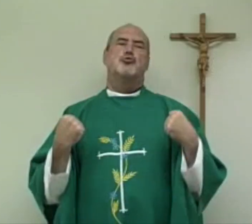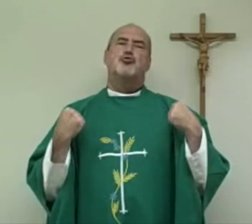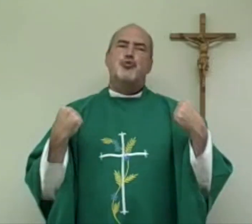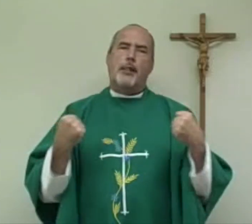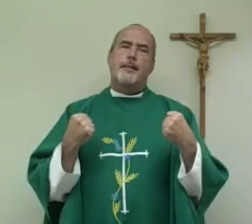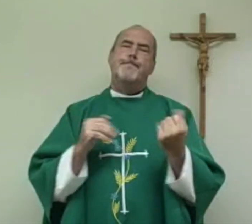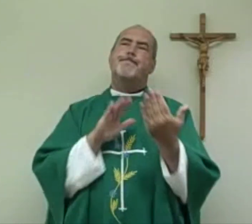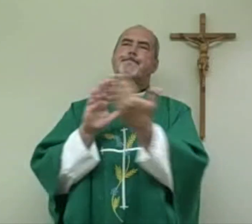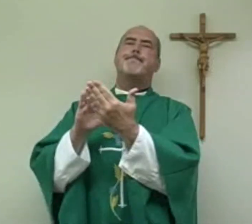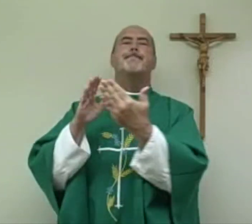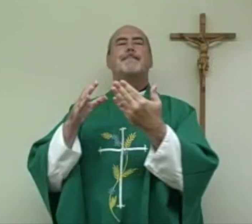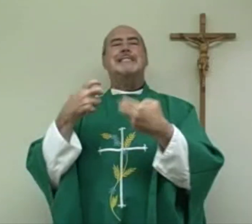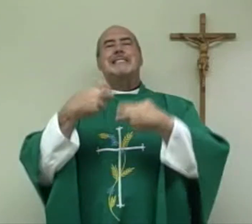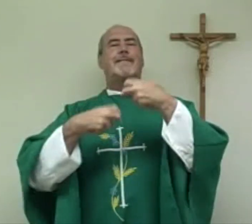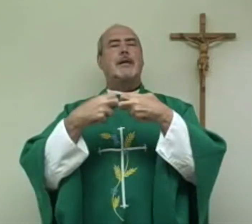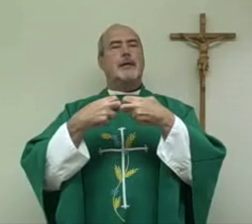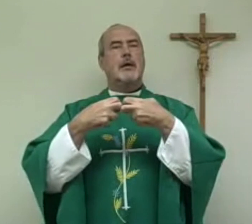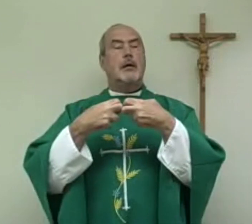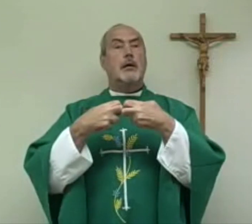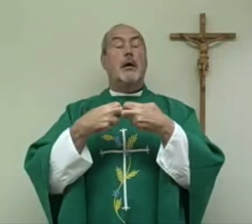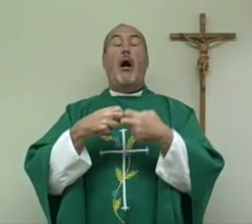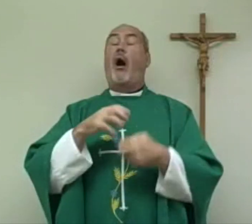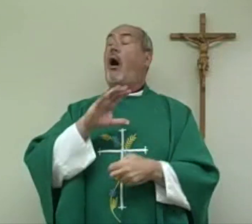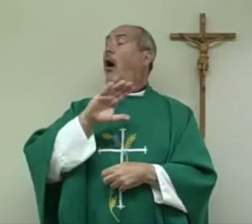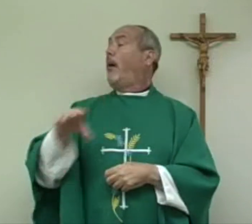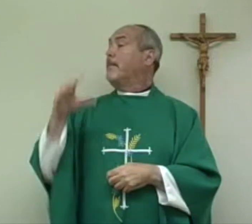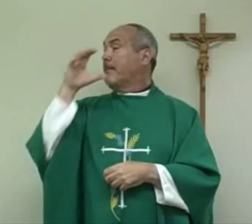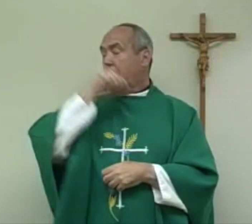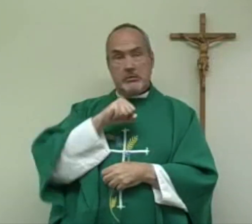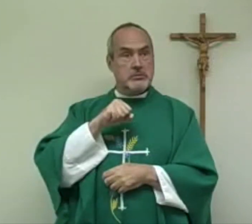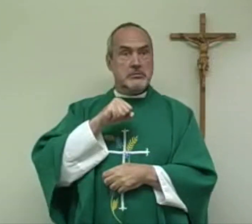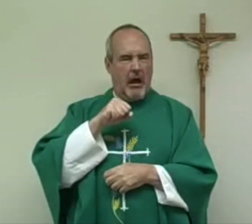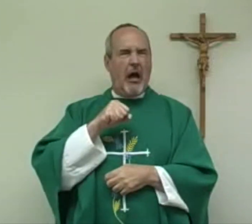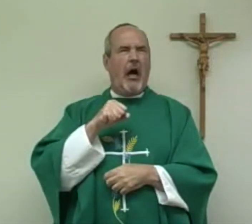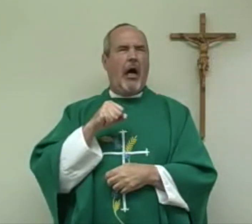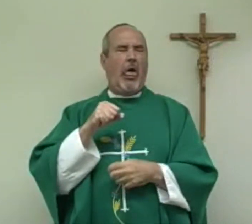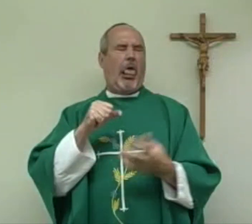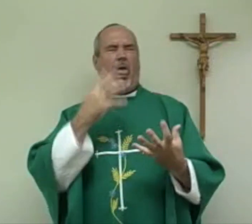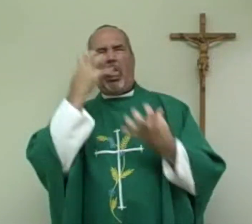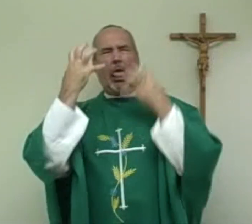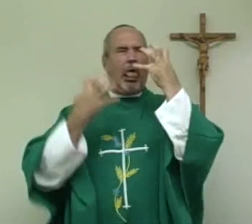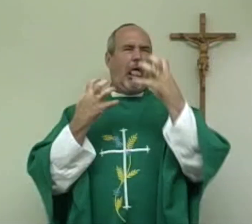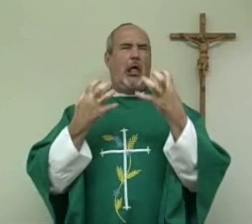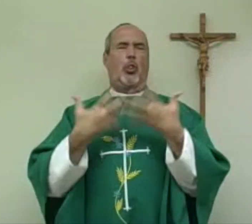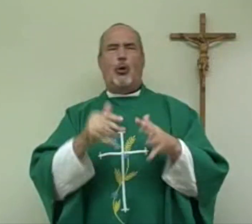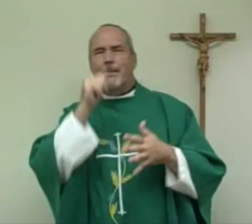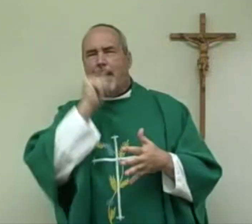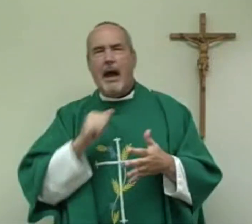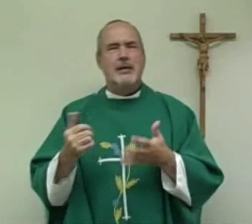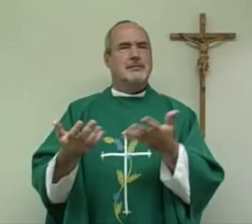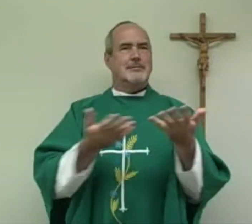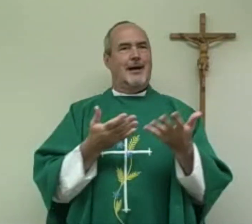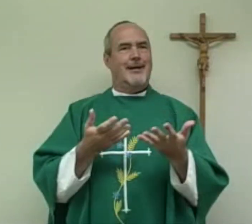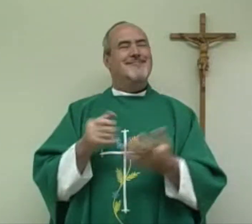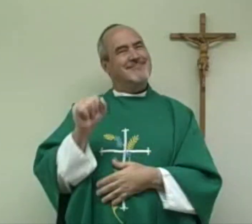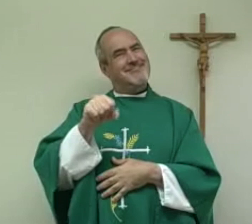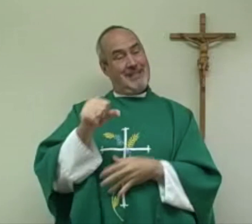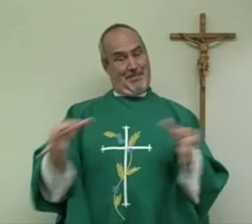at peace and strong enough to face whatever comes their way. And if they miss it, that they tend to be